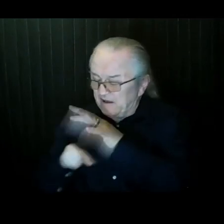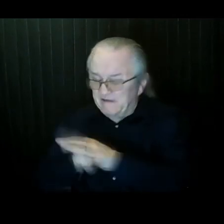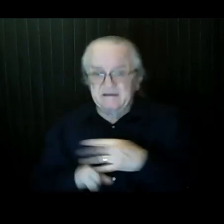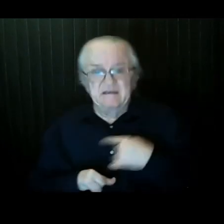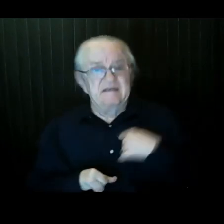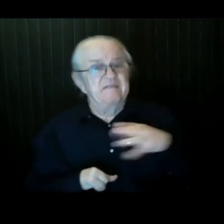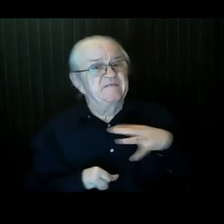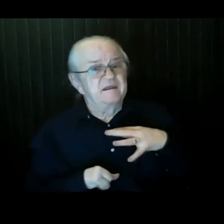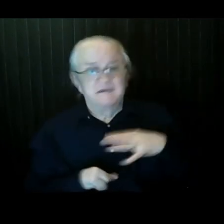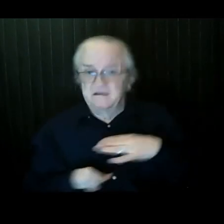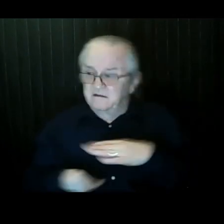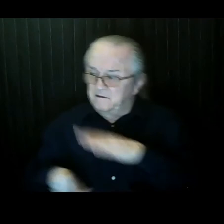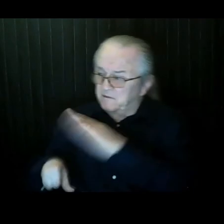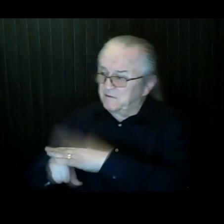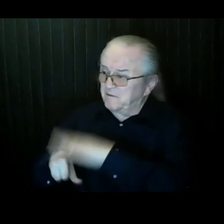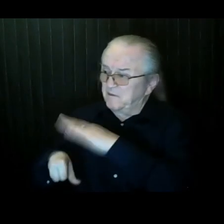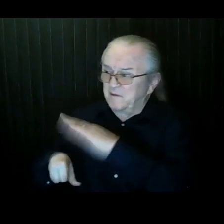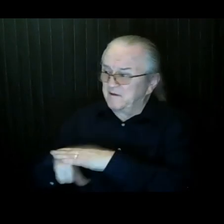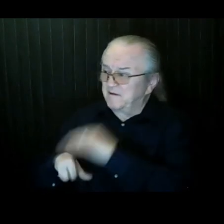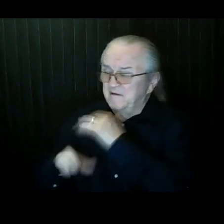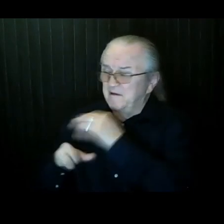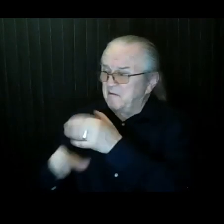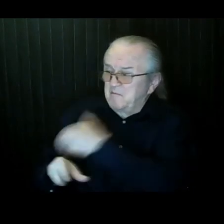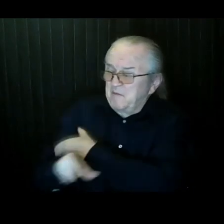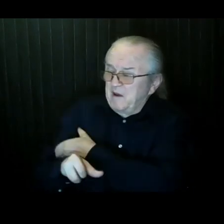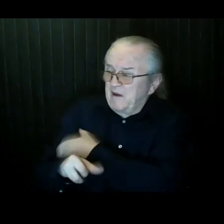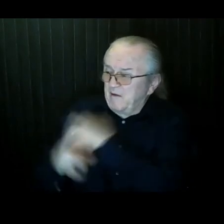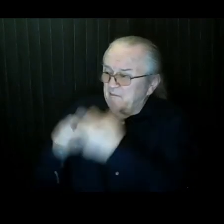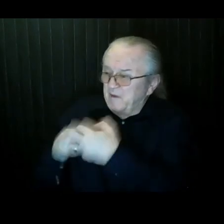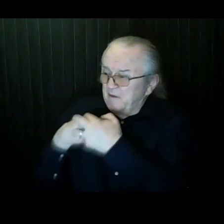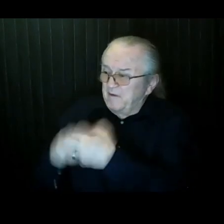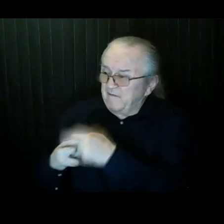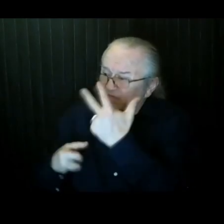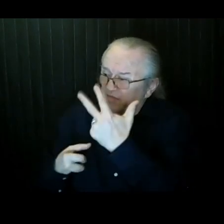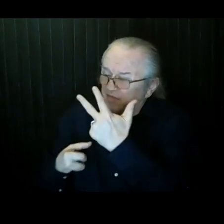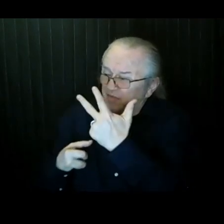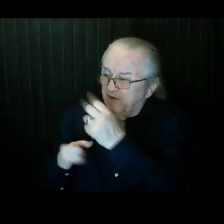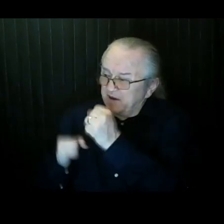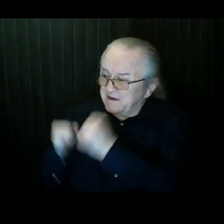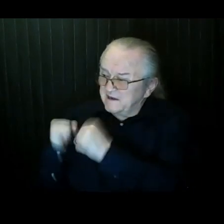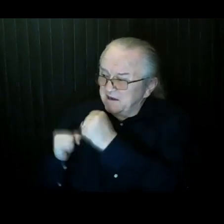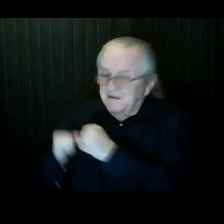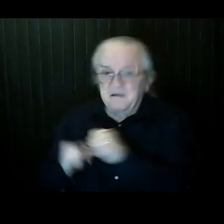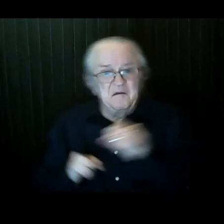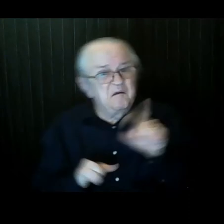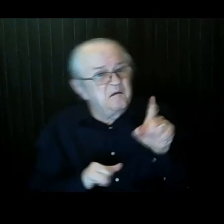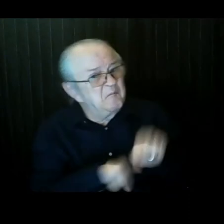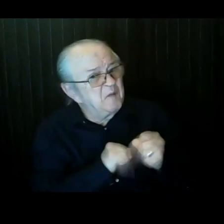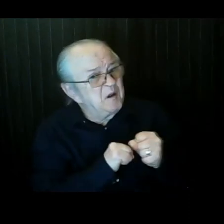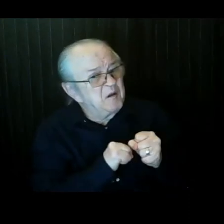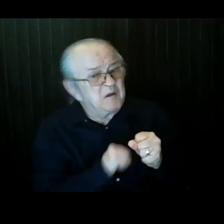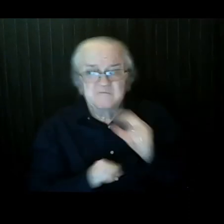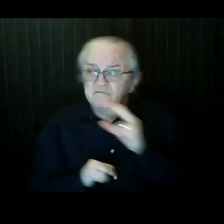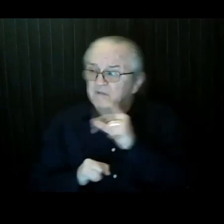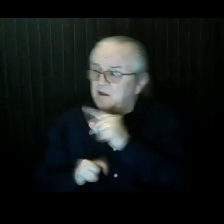you, doesn't have a lot of pickup. It only has 3 cylinders. I said, is it broken? He said, no, you asked for